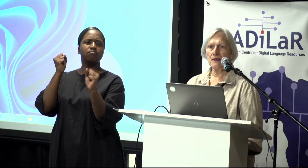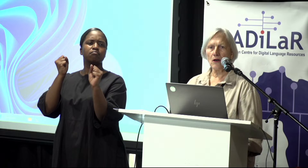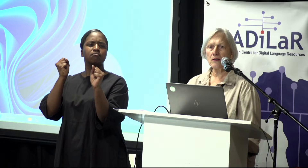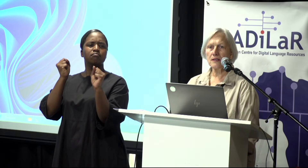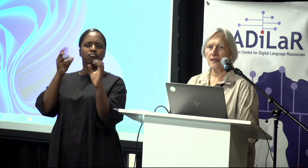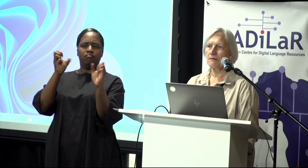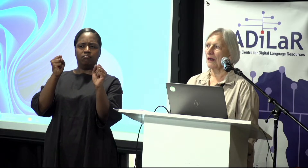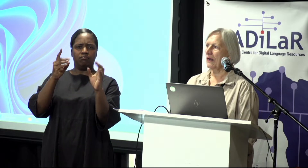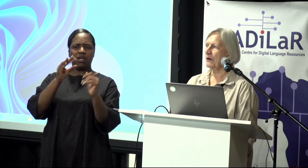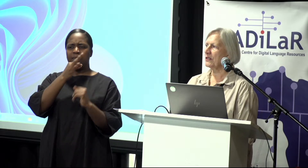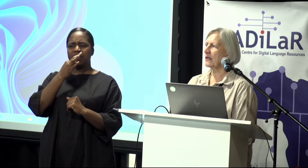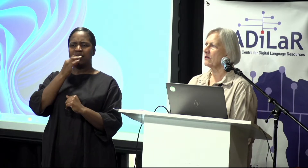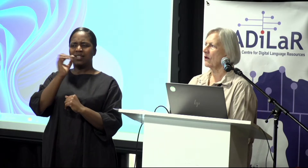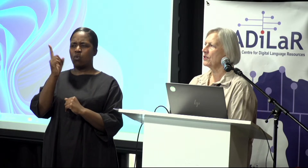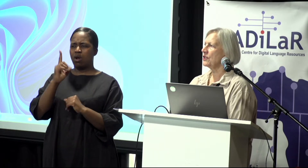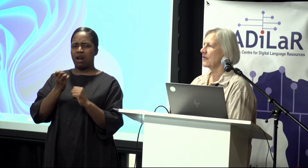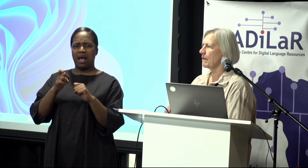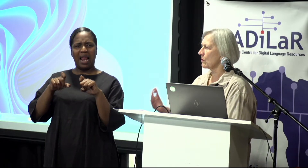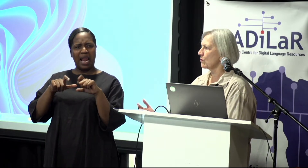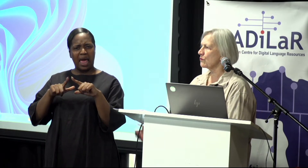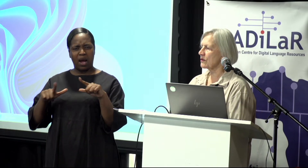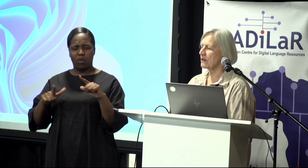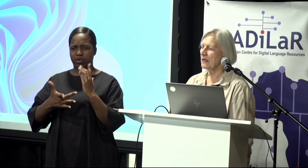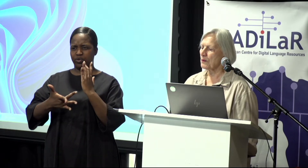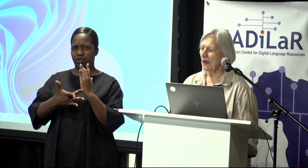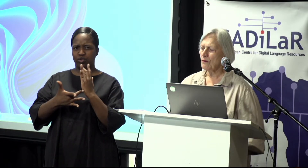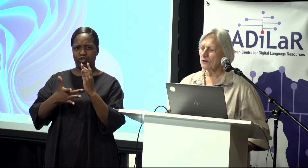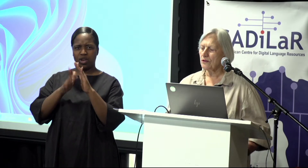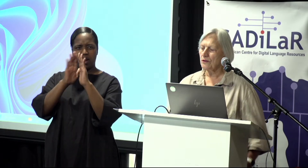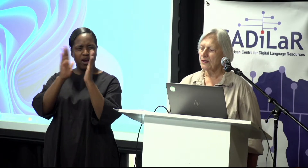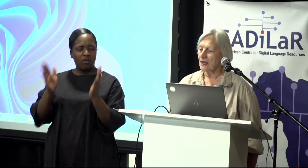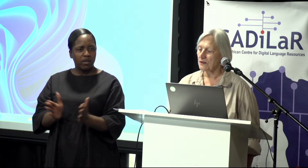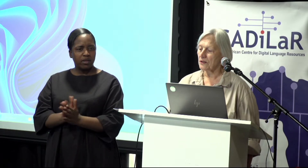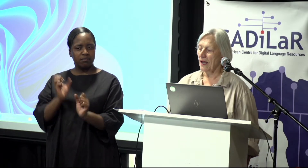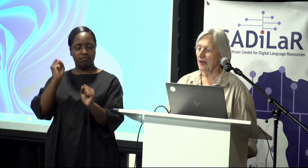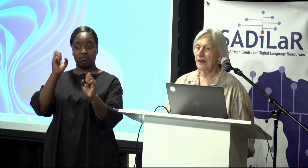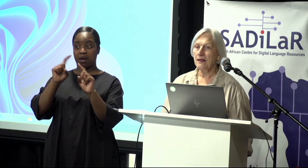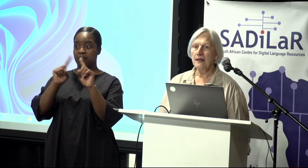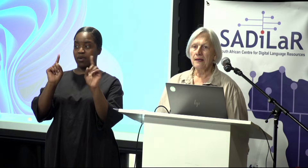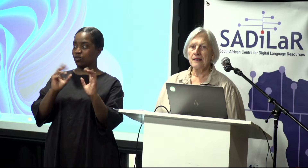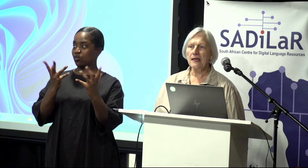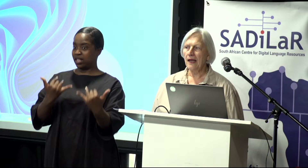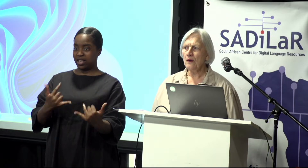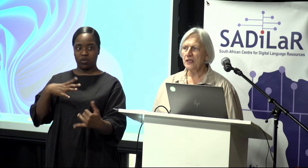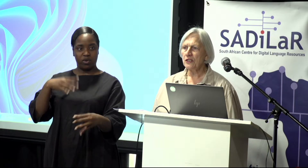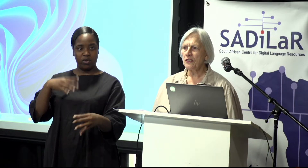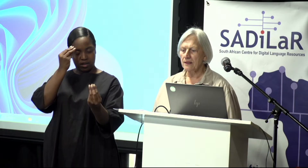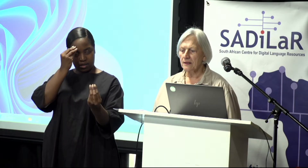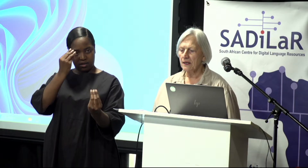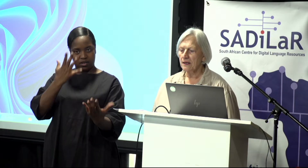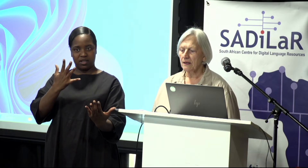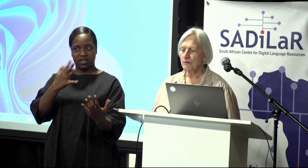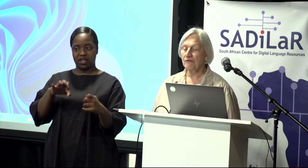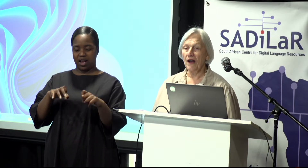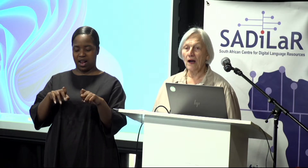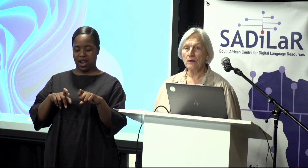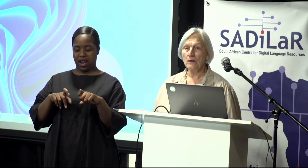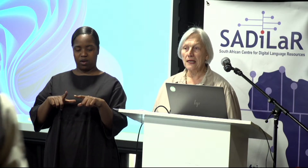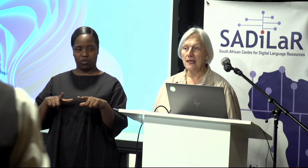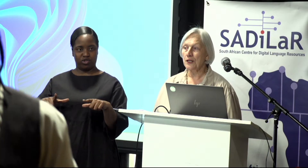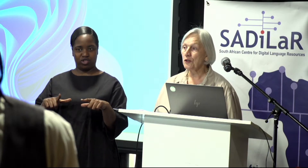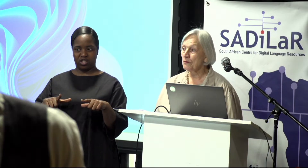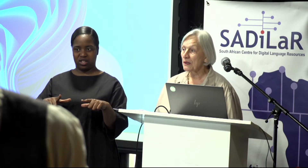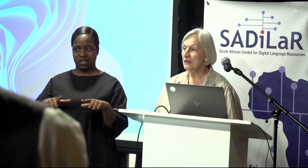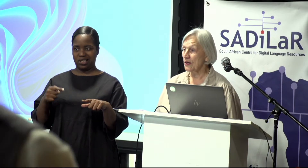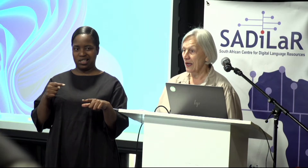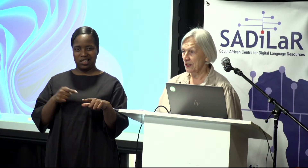and there's been lots said about language technology and about all sorts of things, but I want to say today that language is